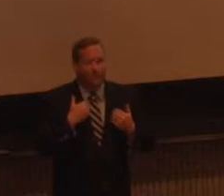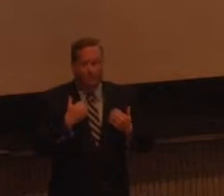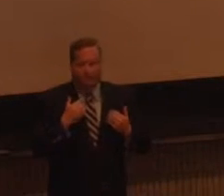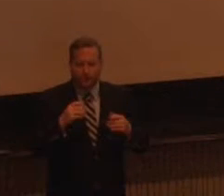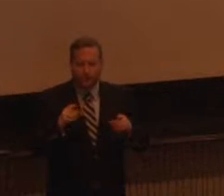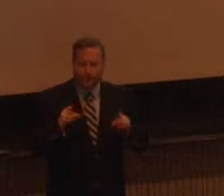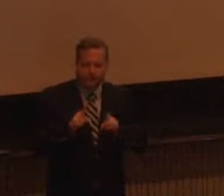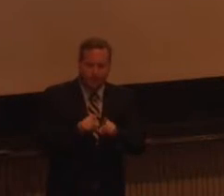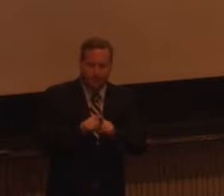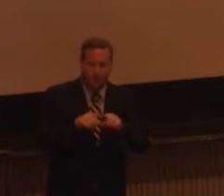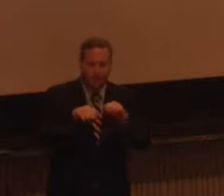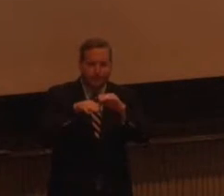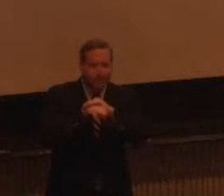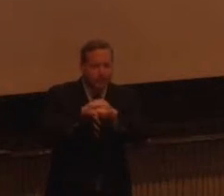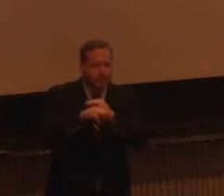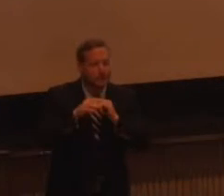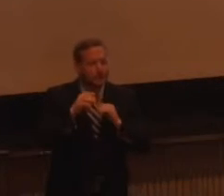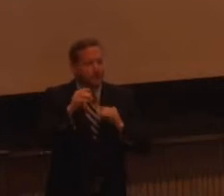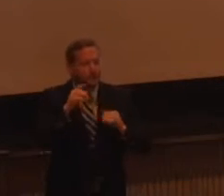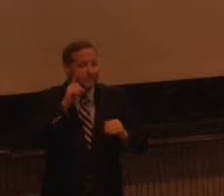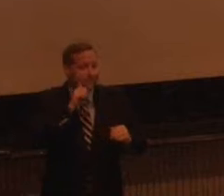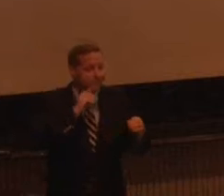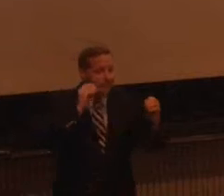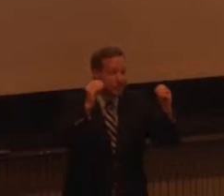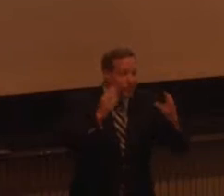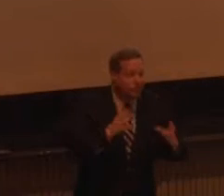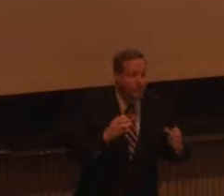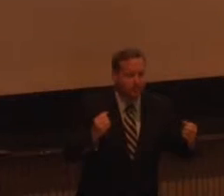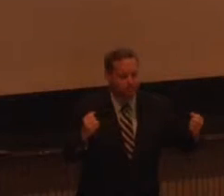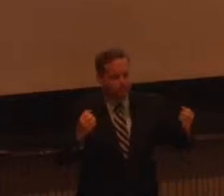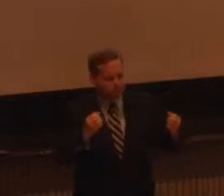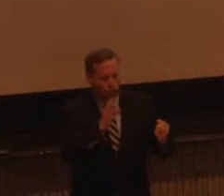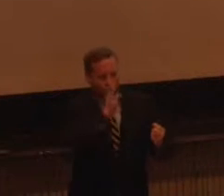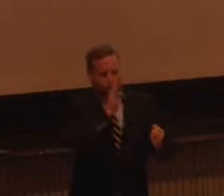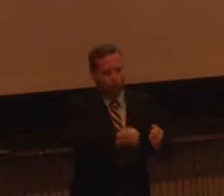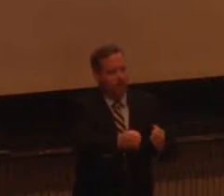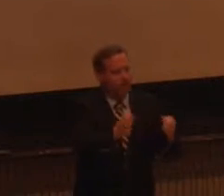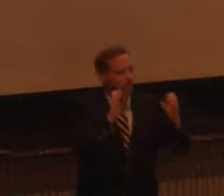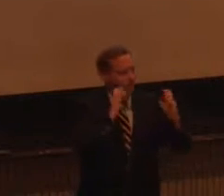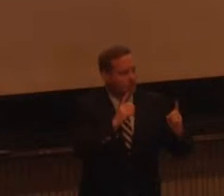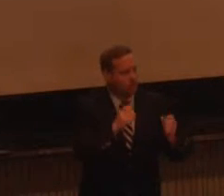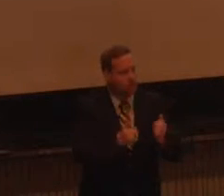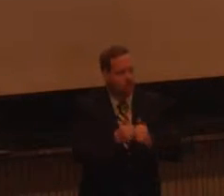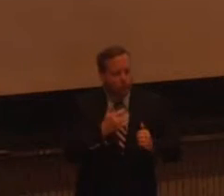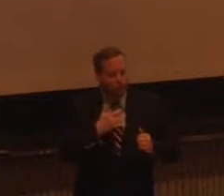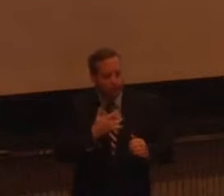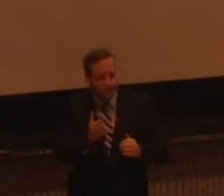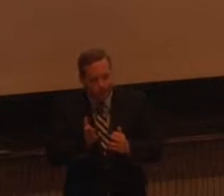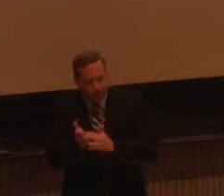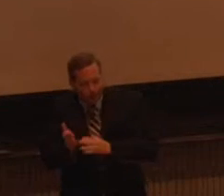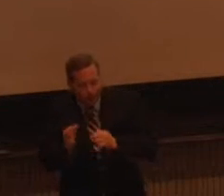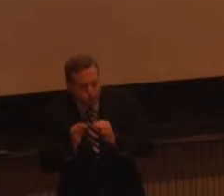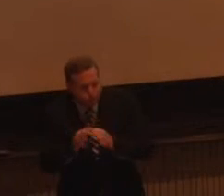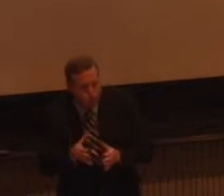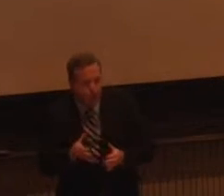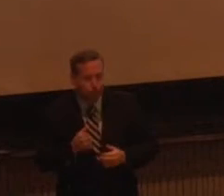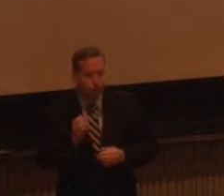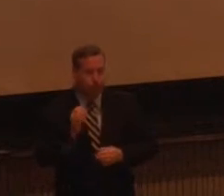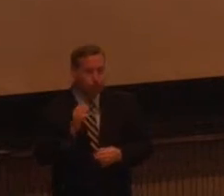programs where they don't have the same access as their hearing peers. They don't have direct access to their teachers. They